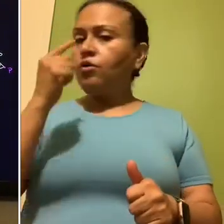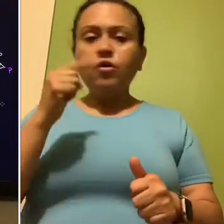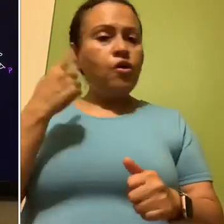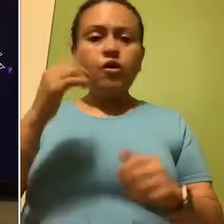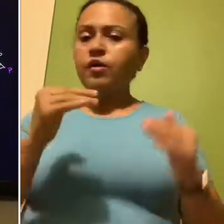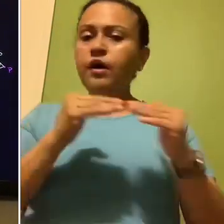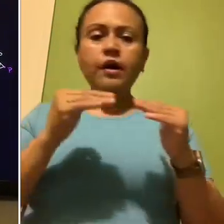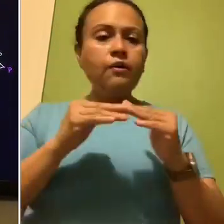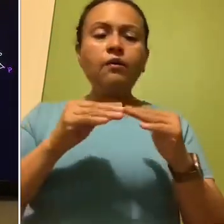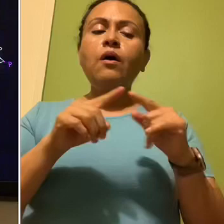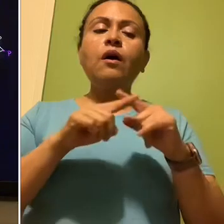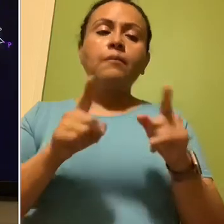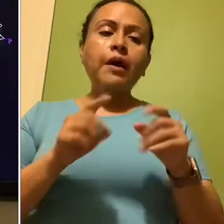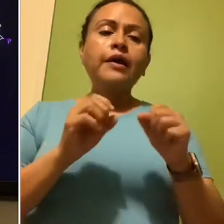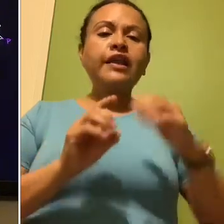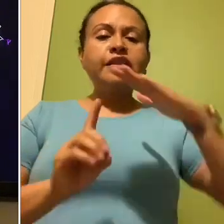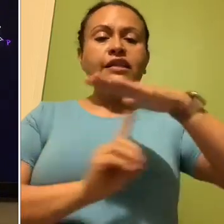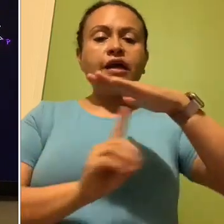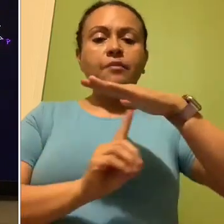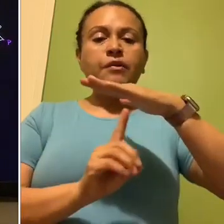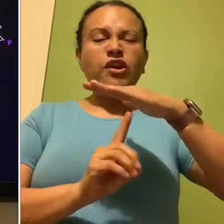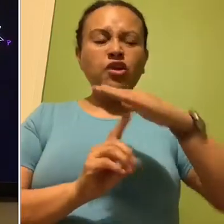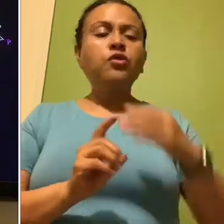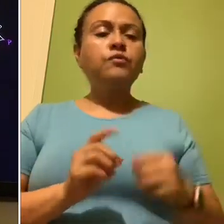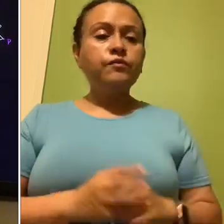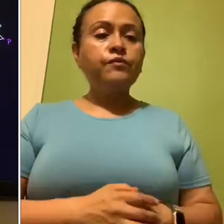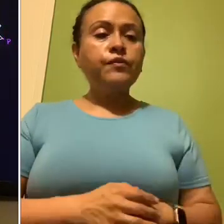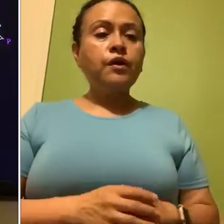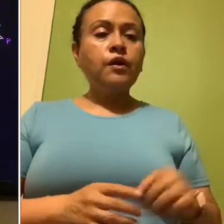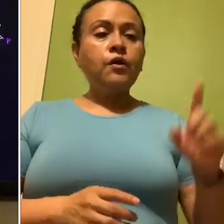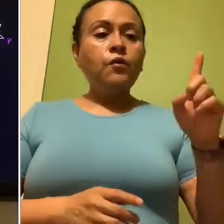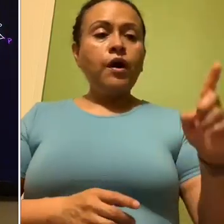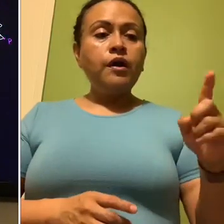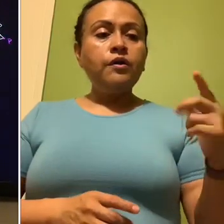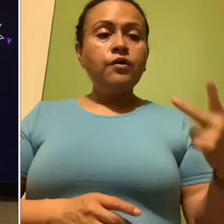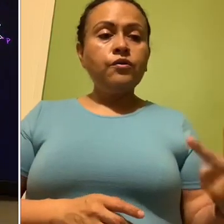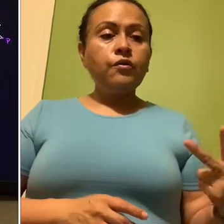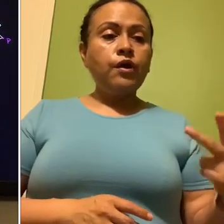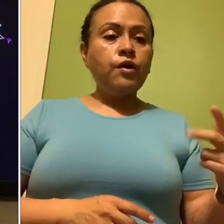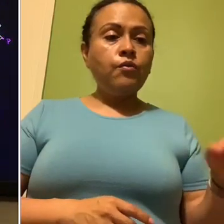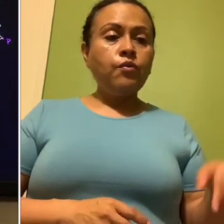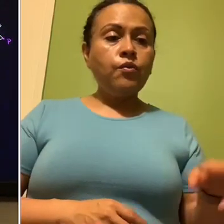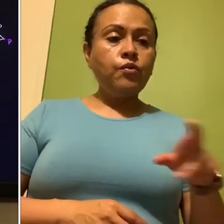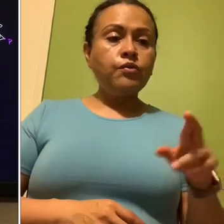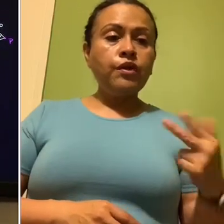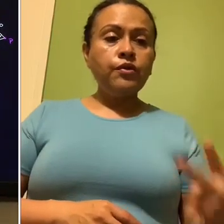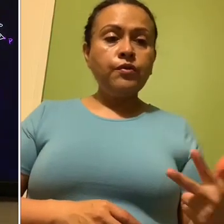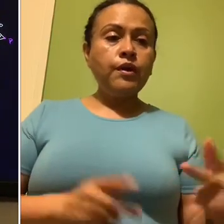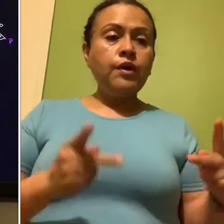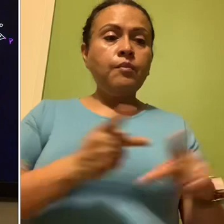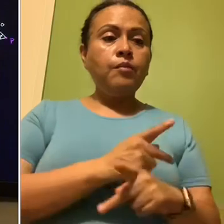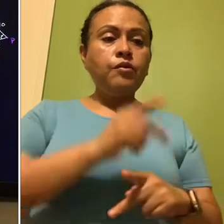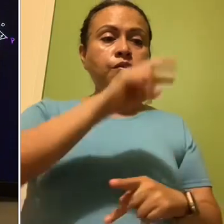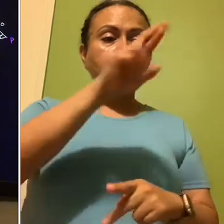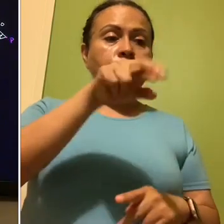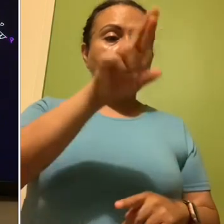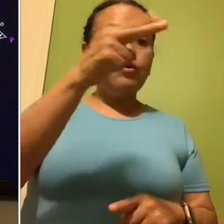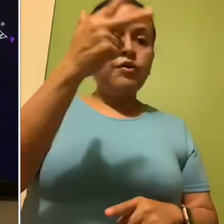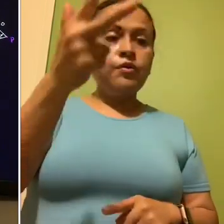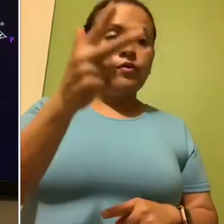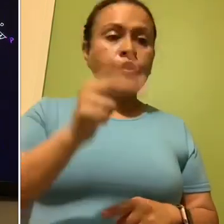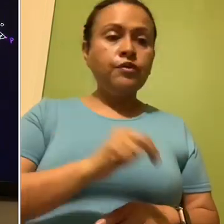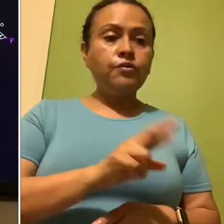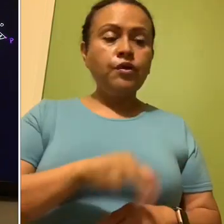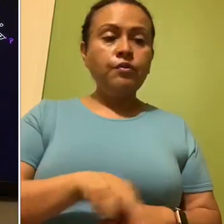look equal, but we can actually rationalize this denominator right over here. We can show that 1 over 3 square roots of 3, if you multiply it by square